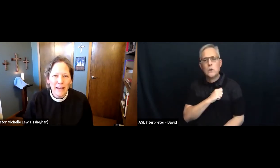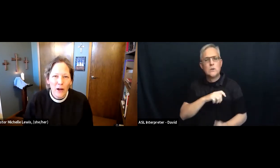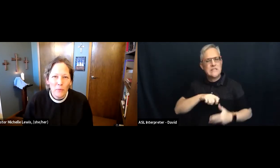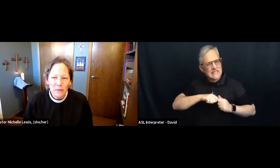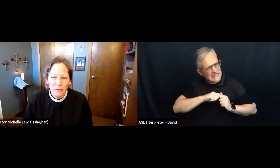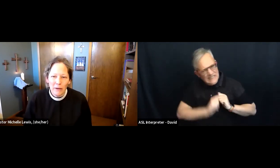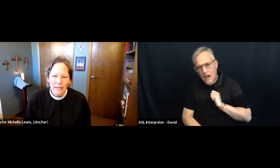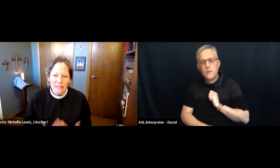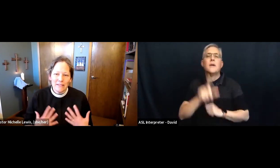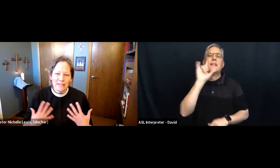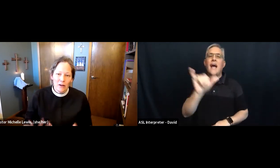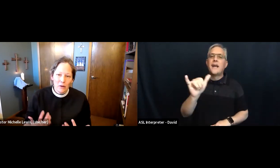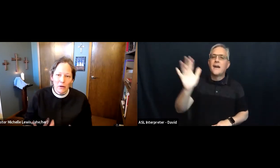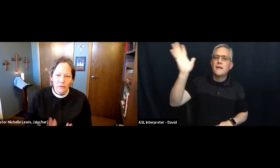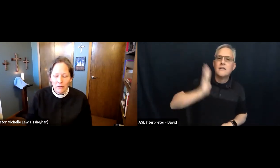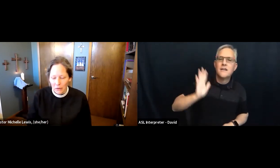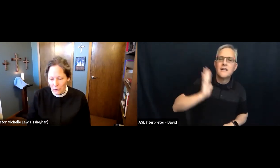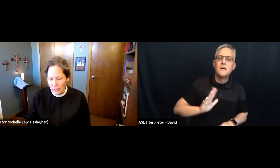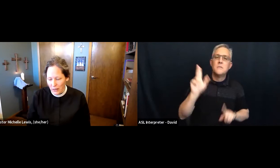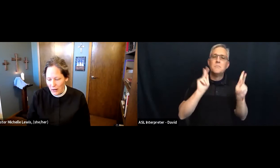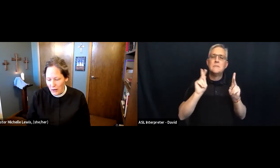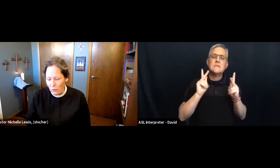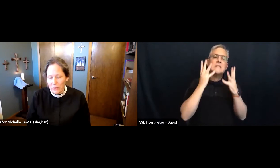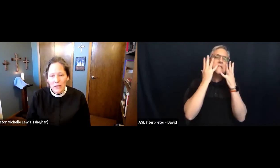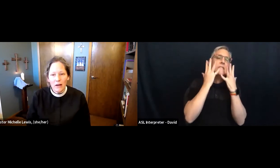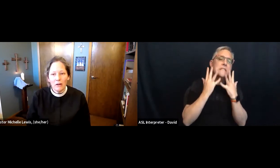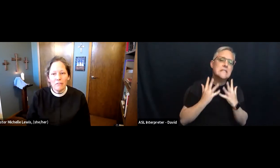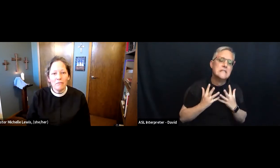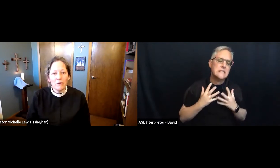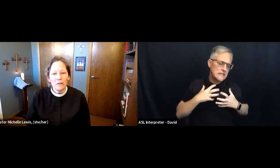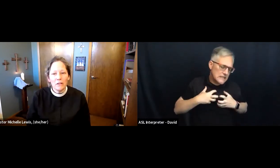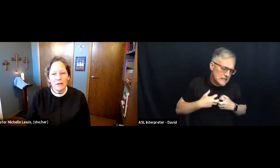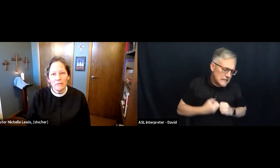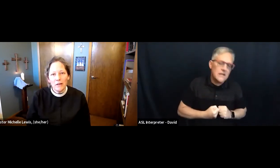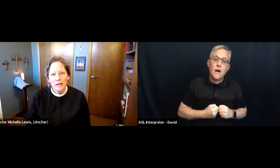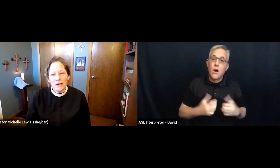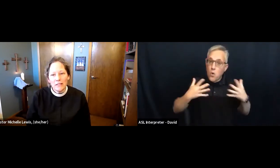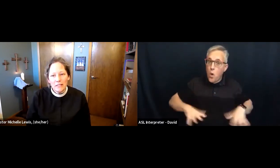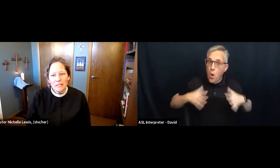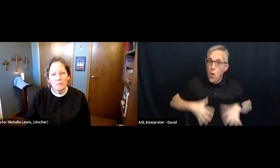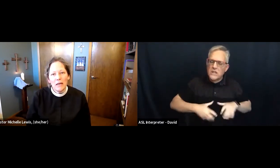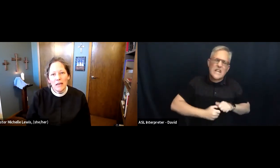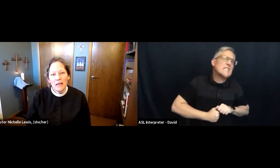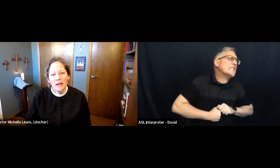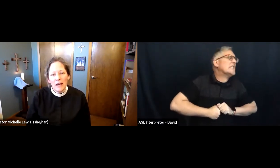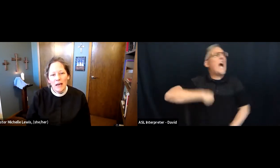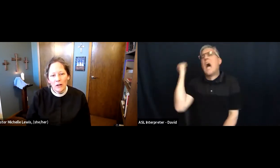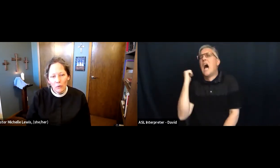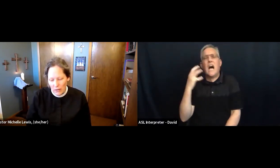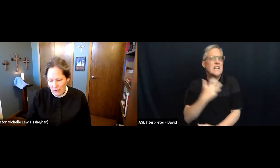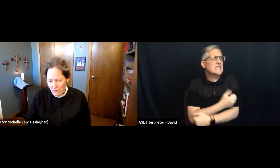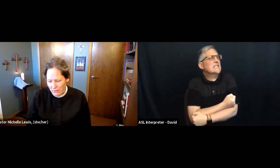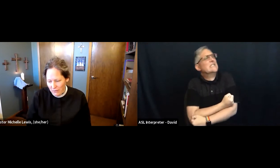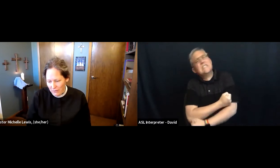sort of like how people might tear apart their clothing when they are full of dismay